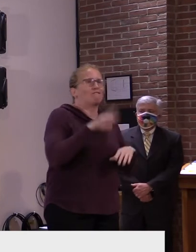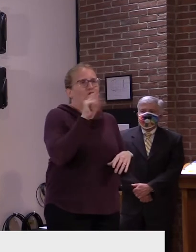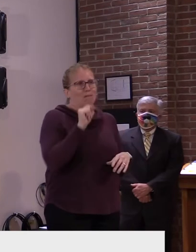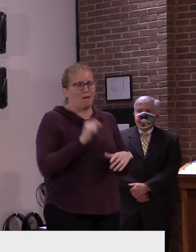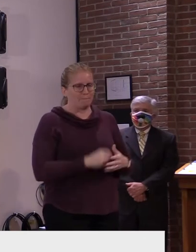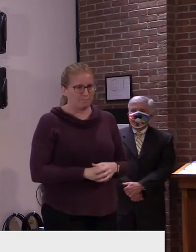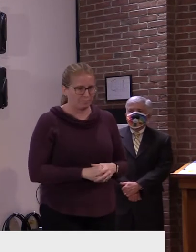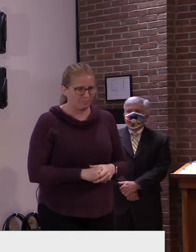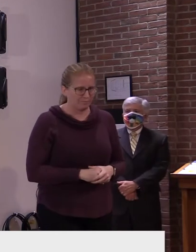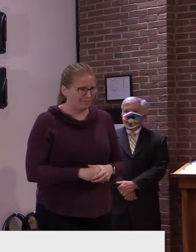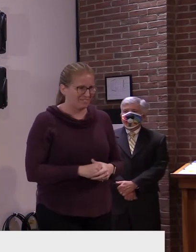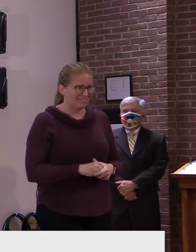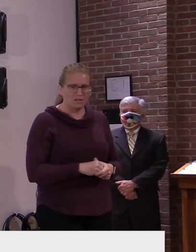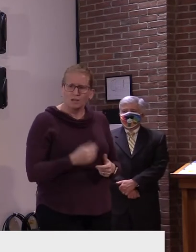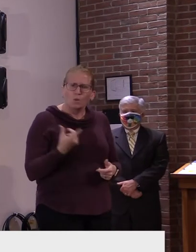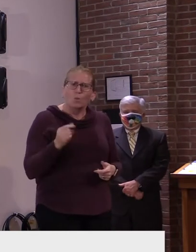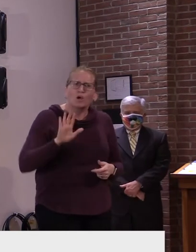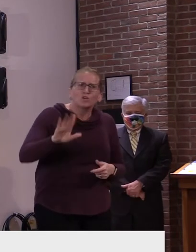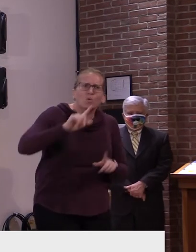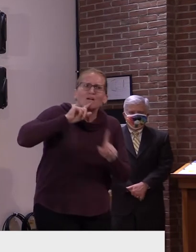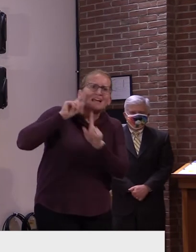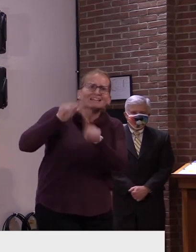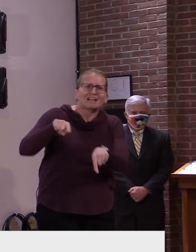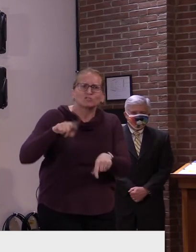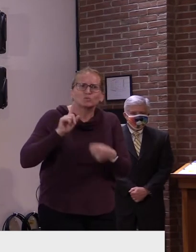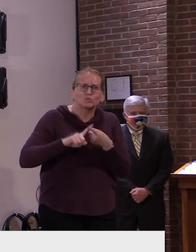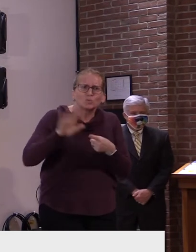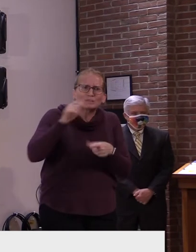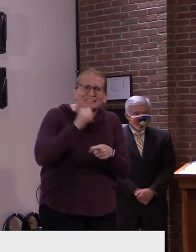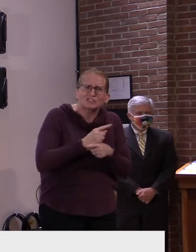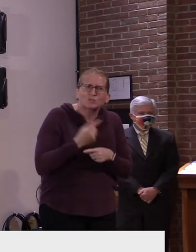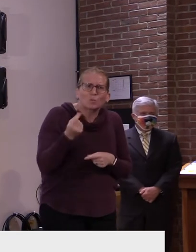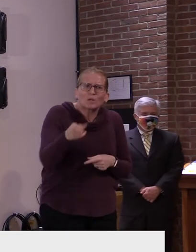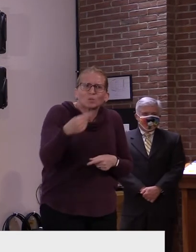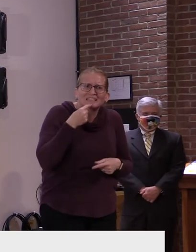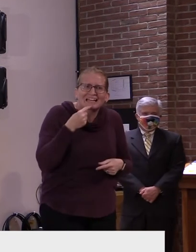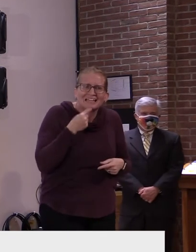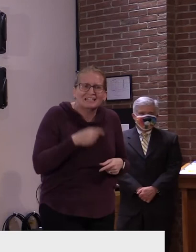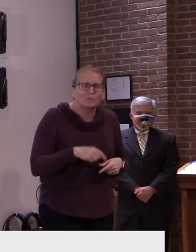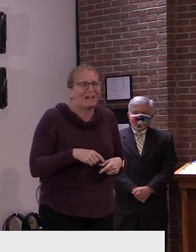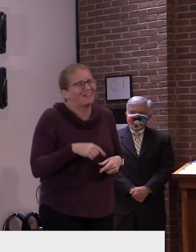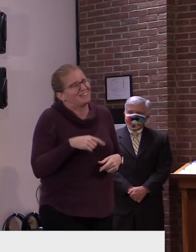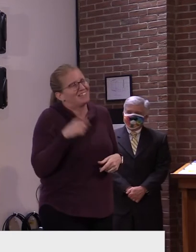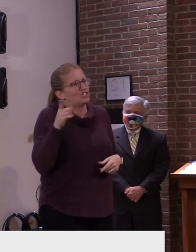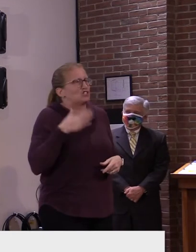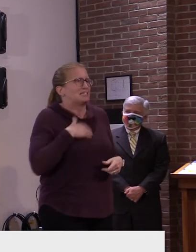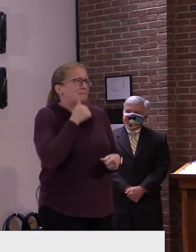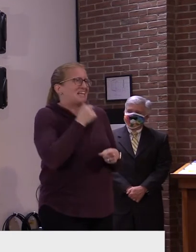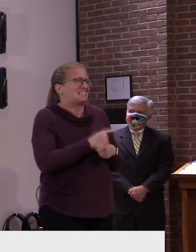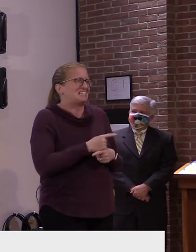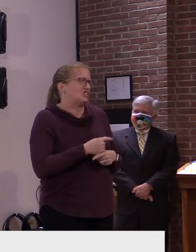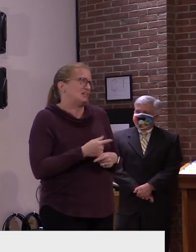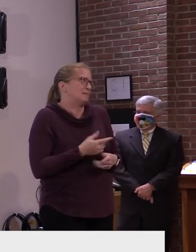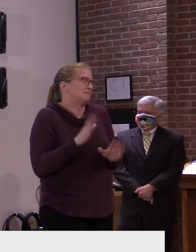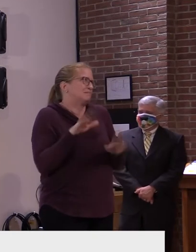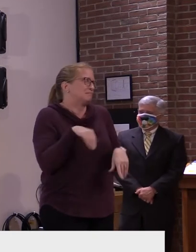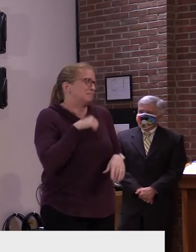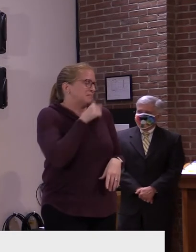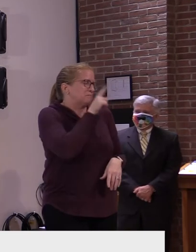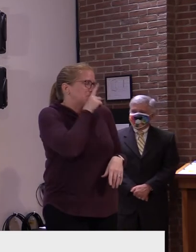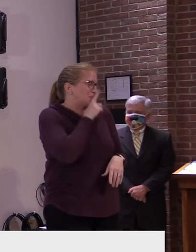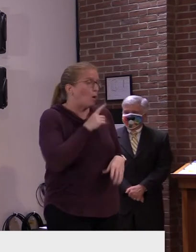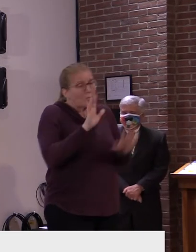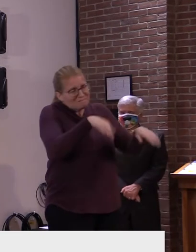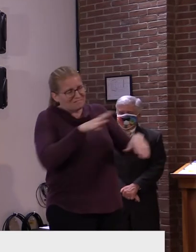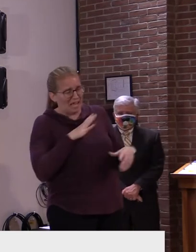what did you tell her and she's my sister i think i'll leave that out of it no